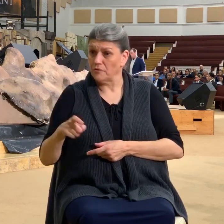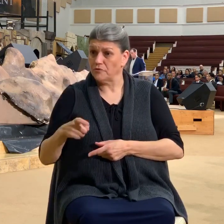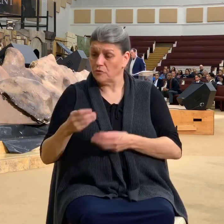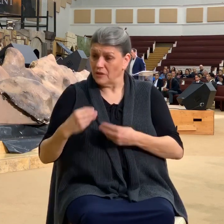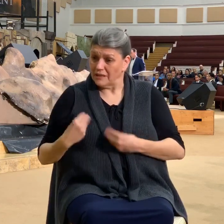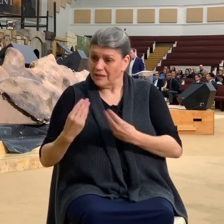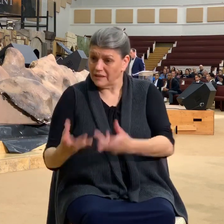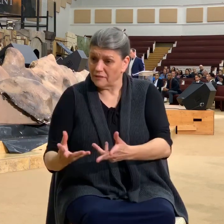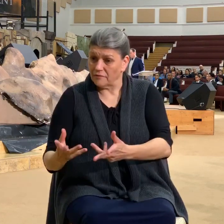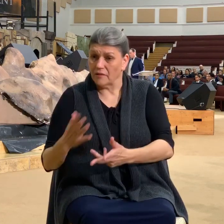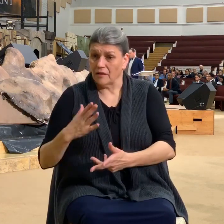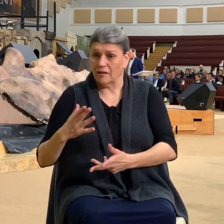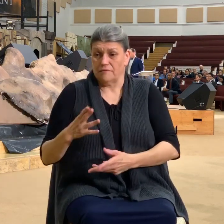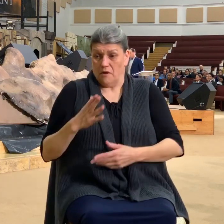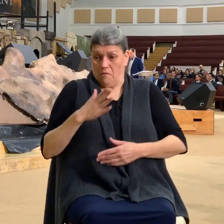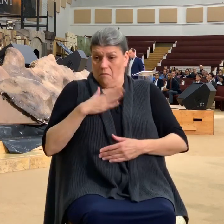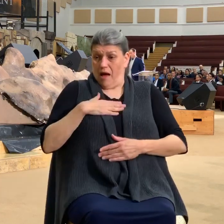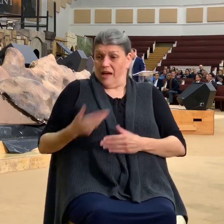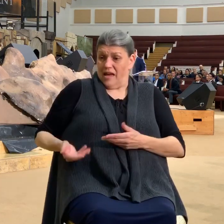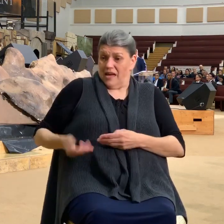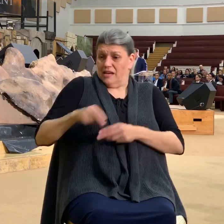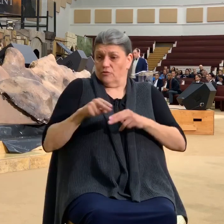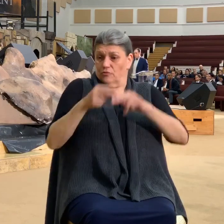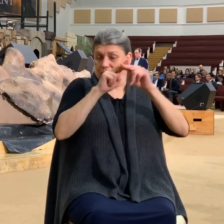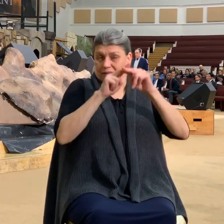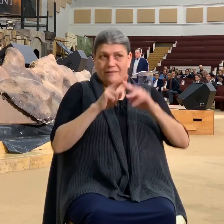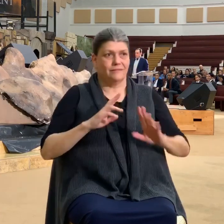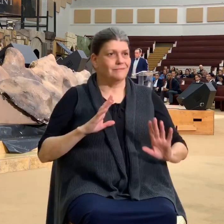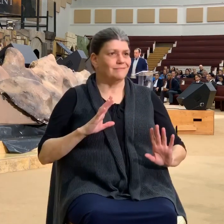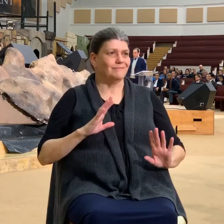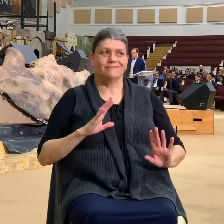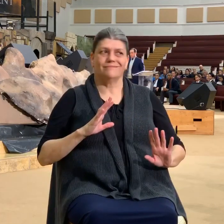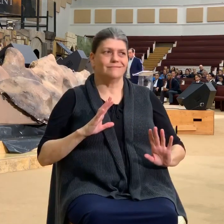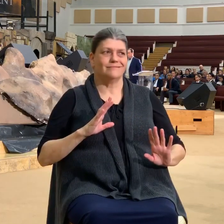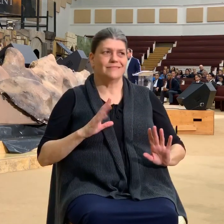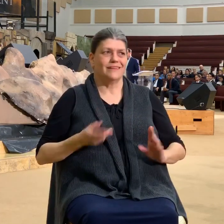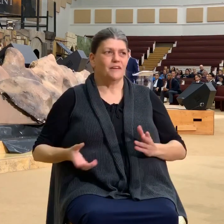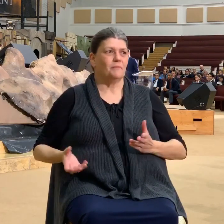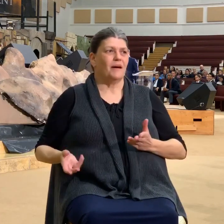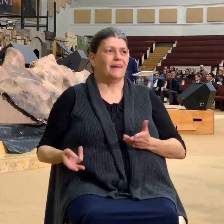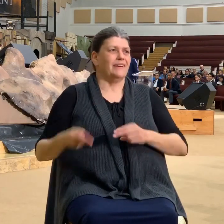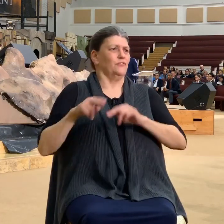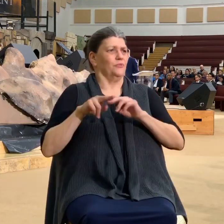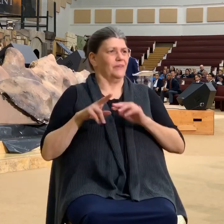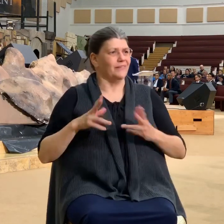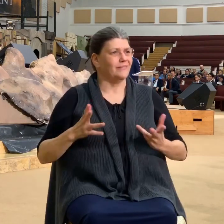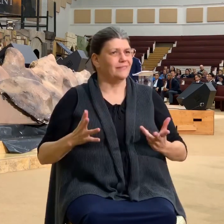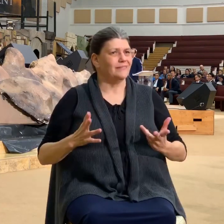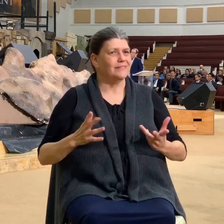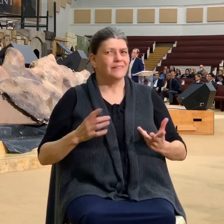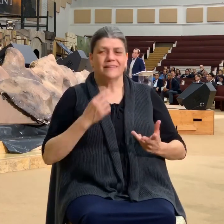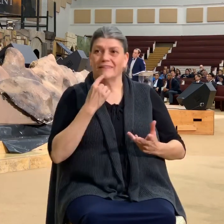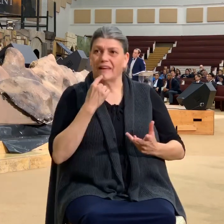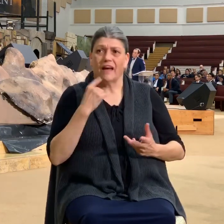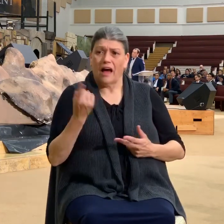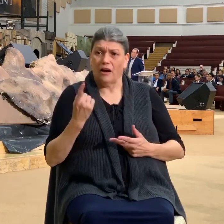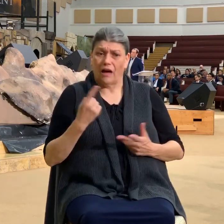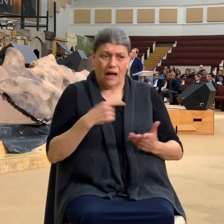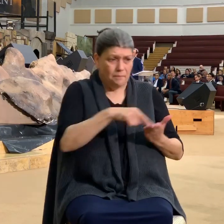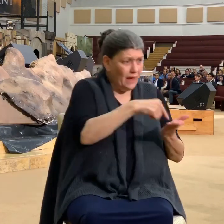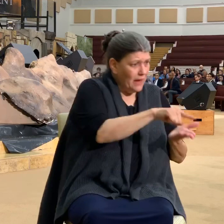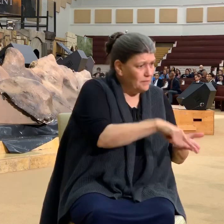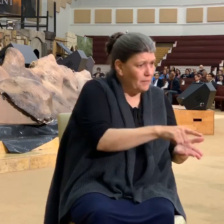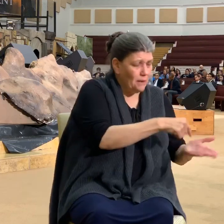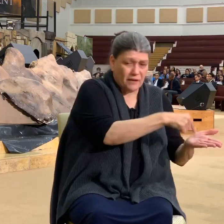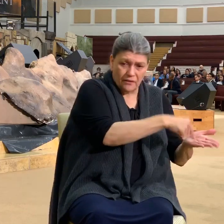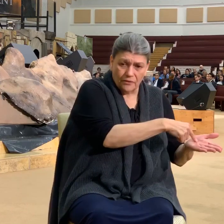increased. I had to pay $30,000 worth of taxes. I had to pay $46,000 of bills. Folks, you